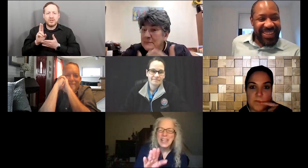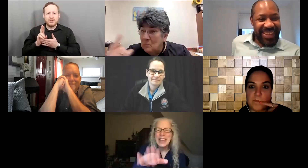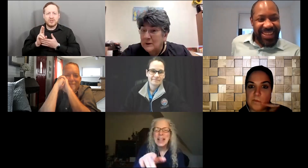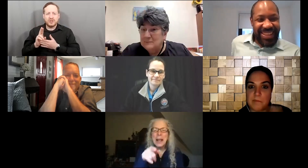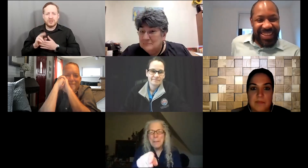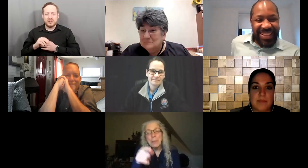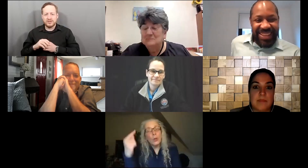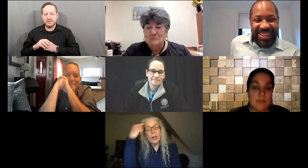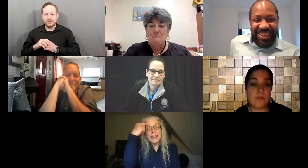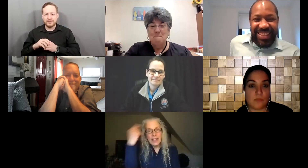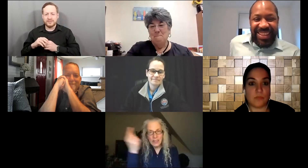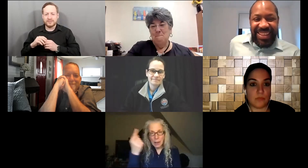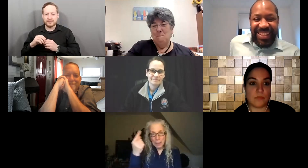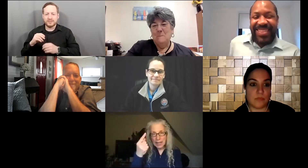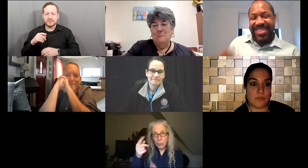know someone.